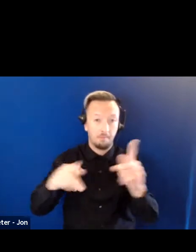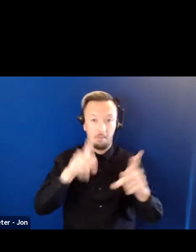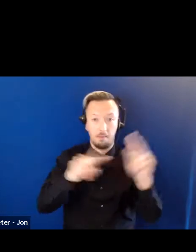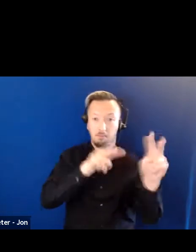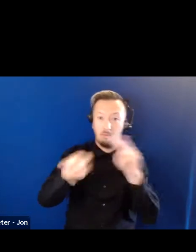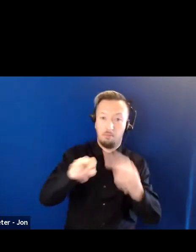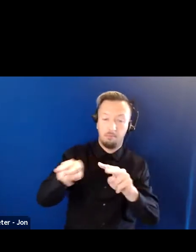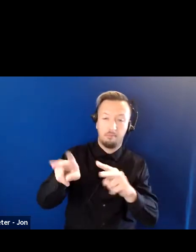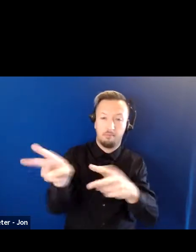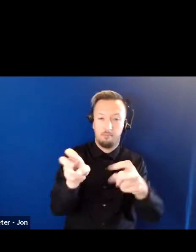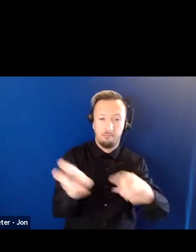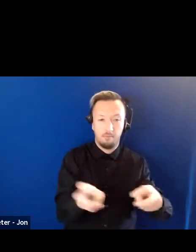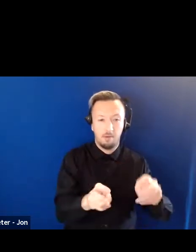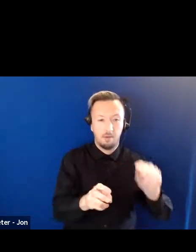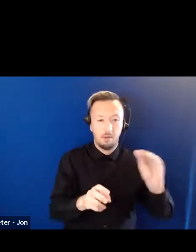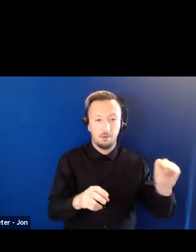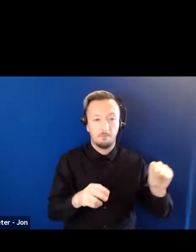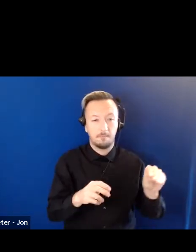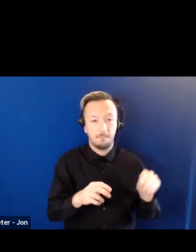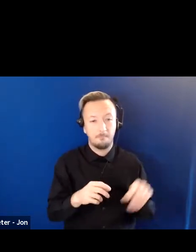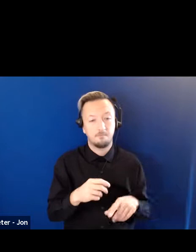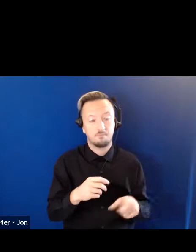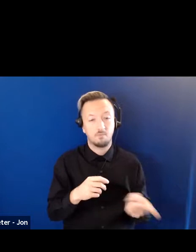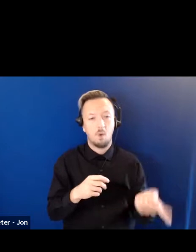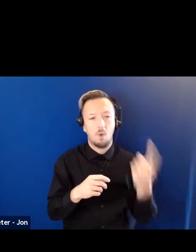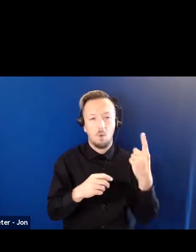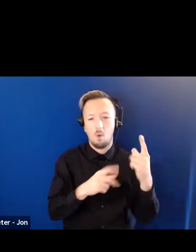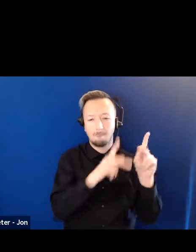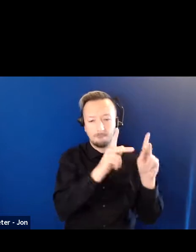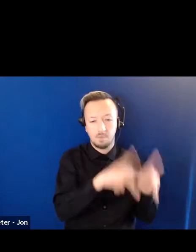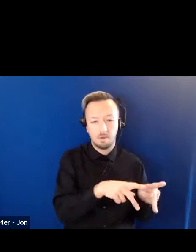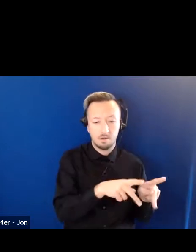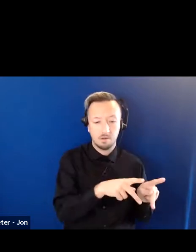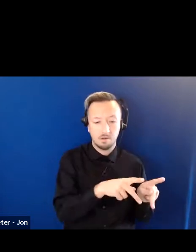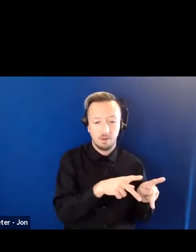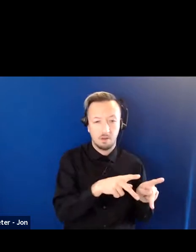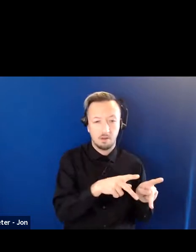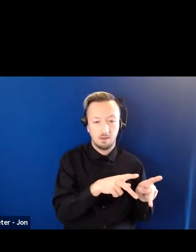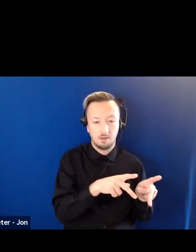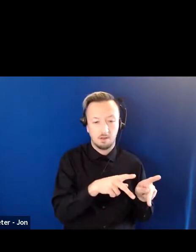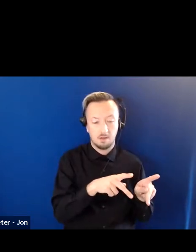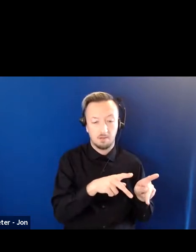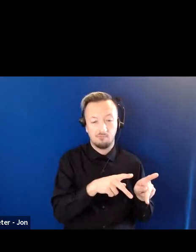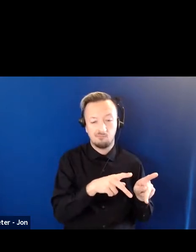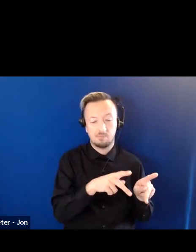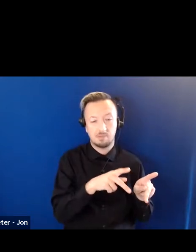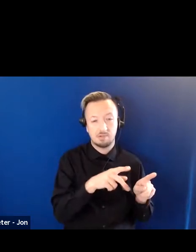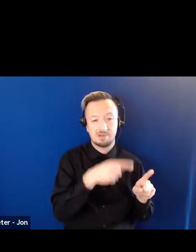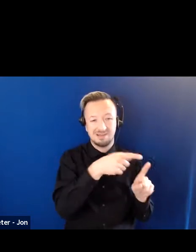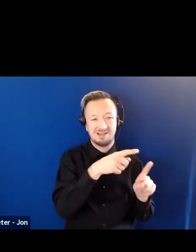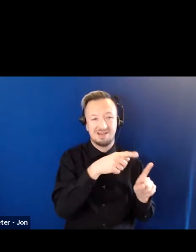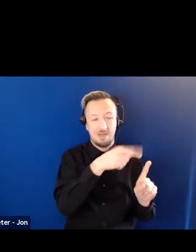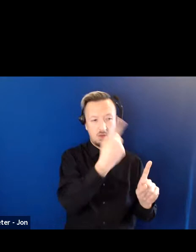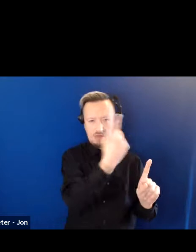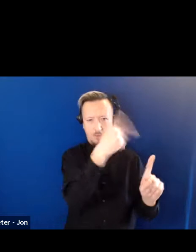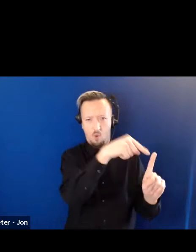my board members actually called our DSE or our designated state